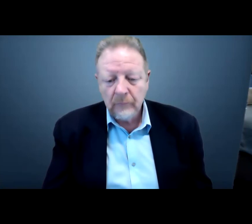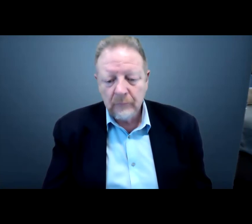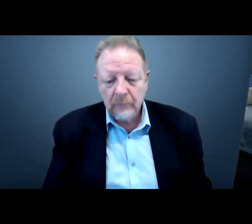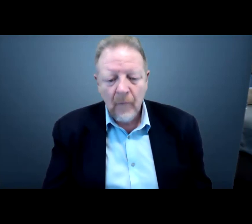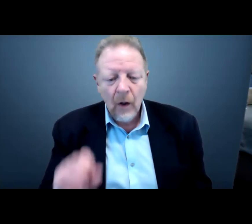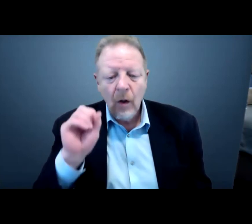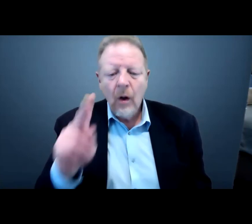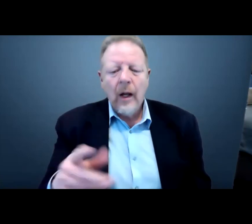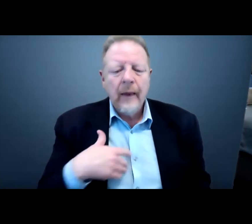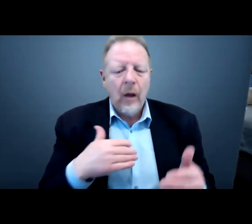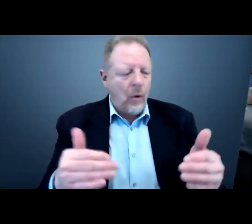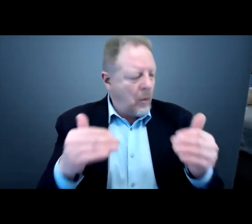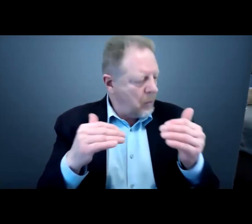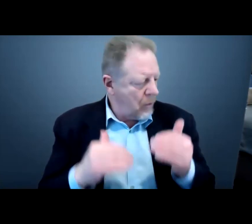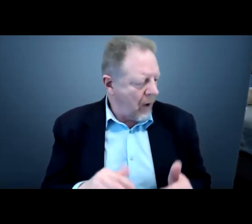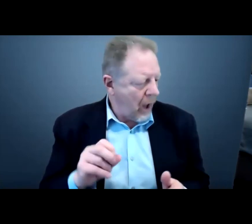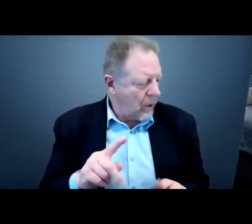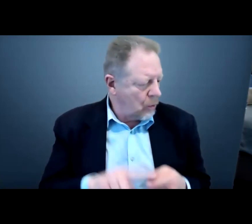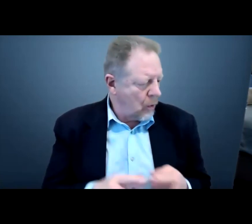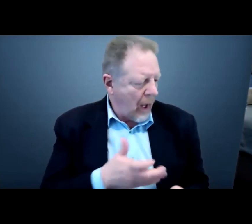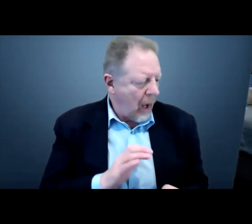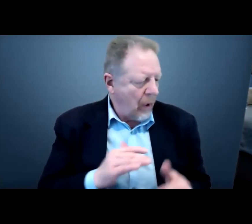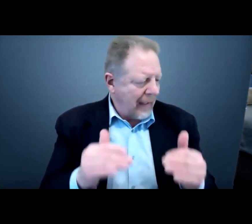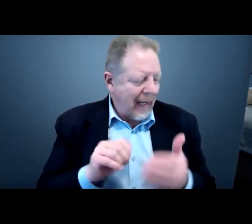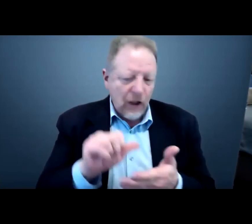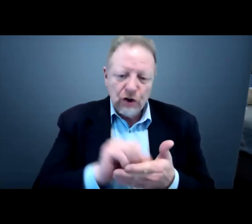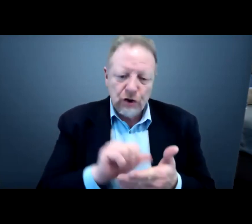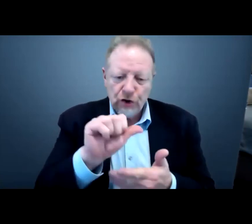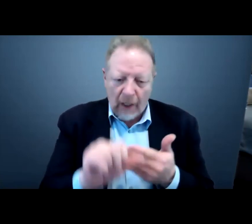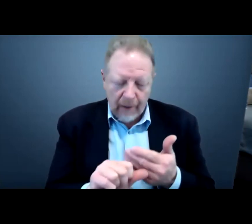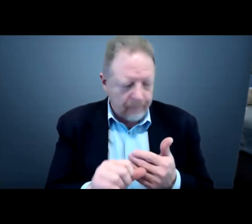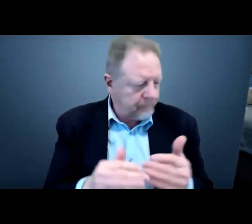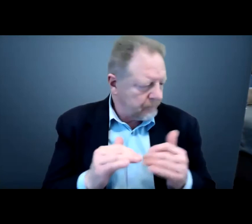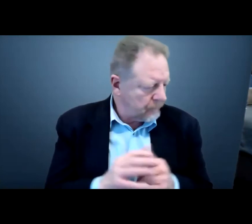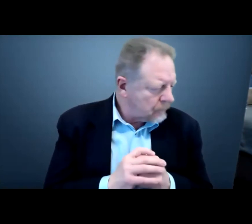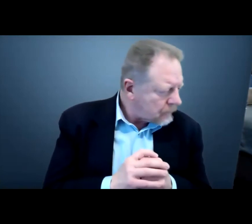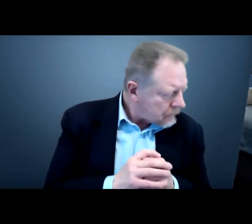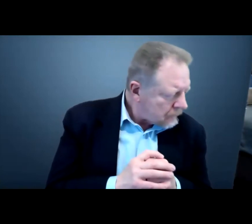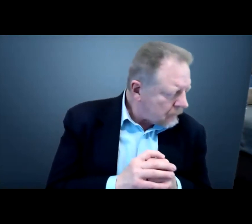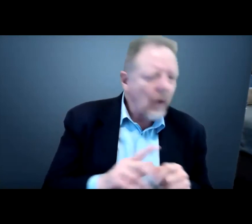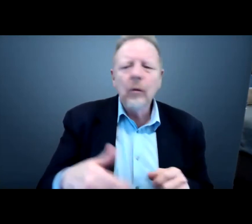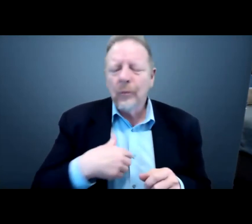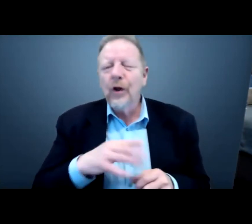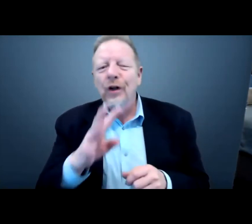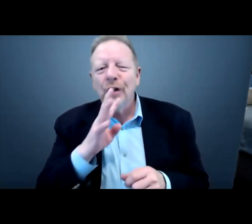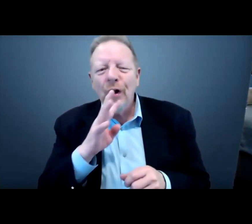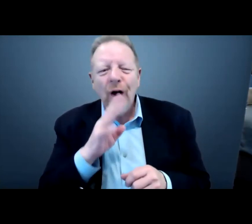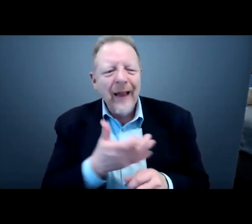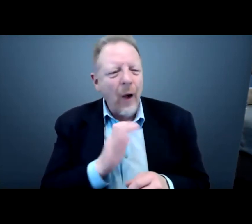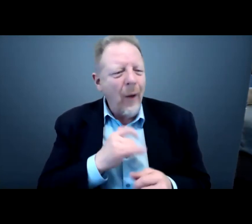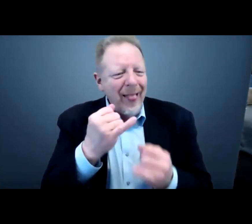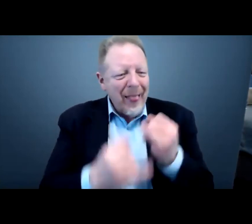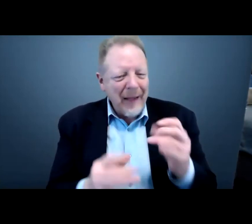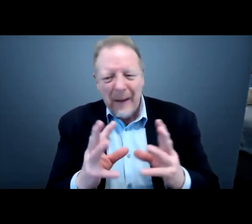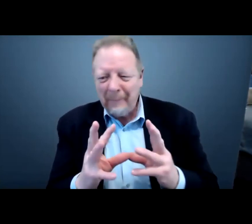Okay, we're going to move on to our next agenda item. We had talked at our last